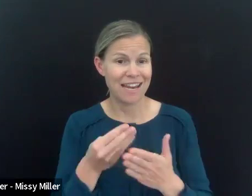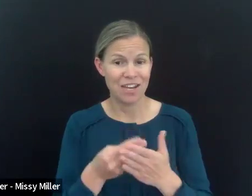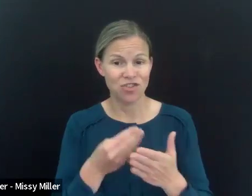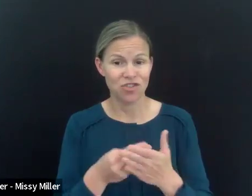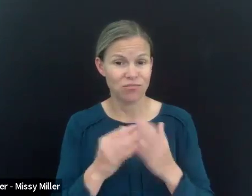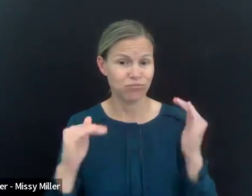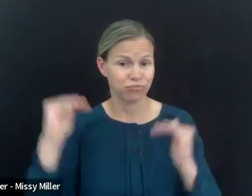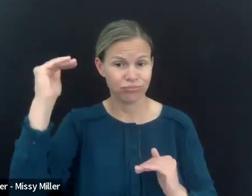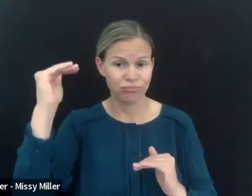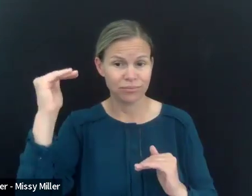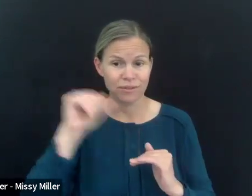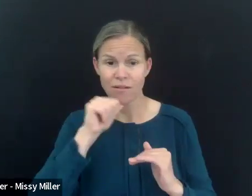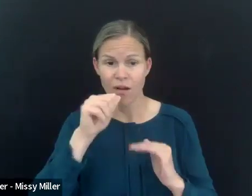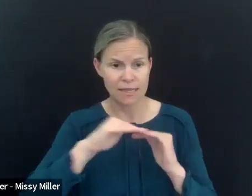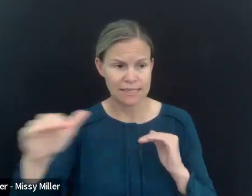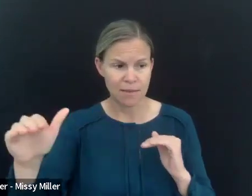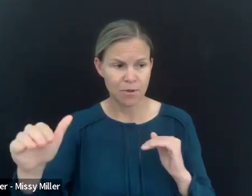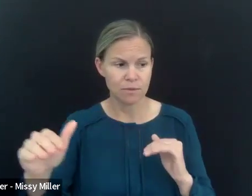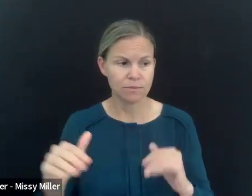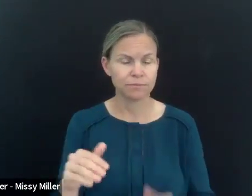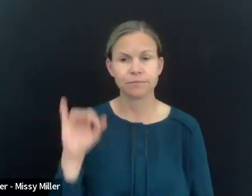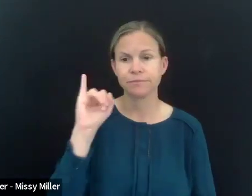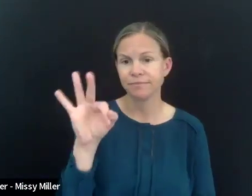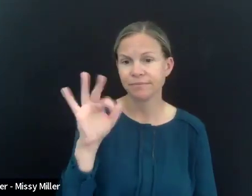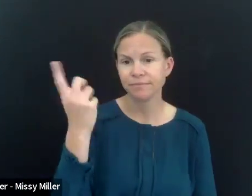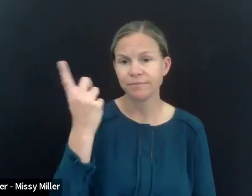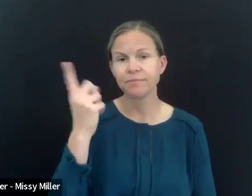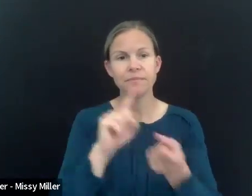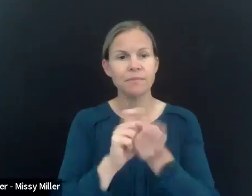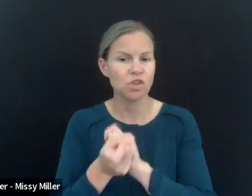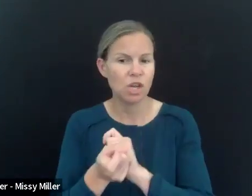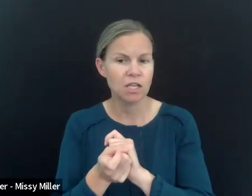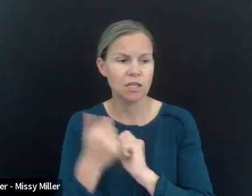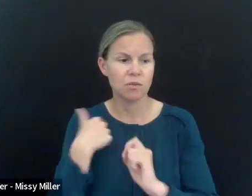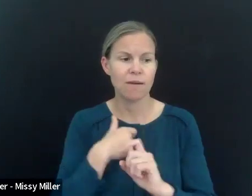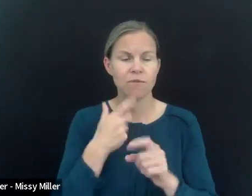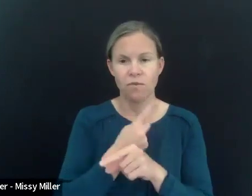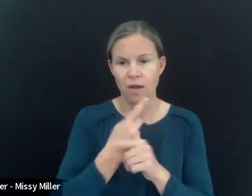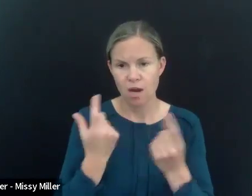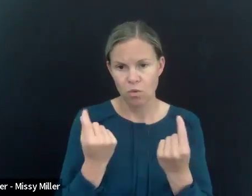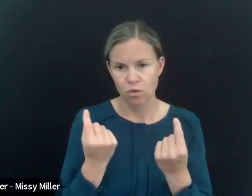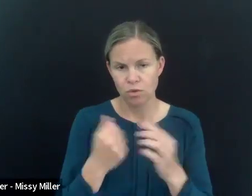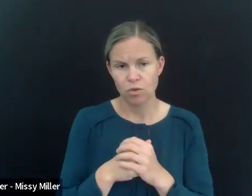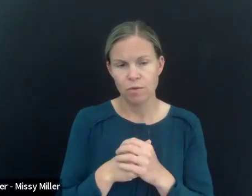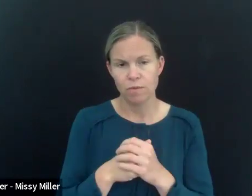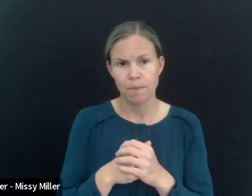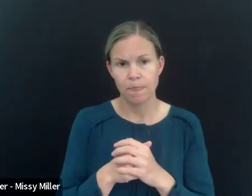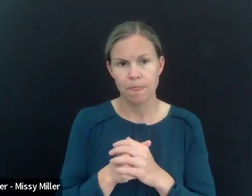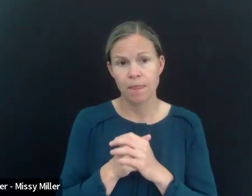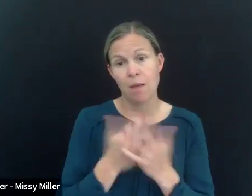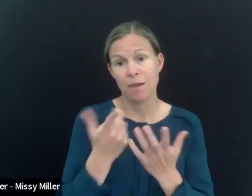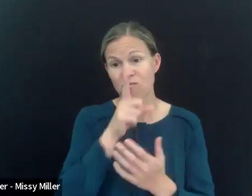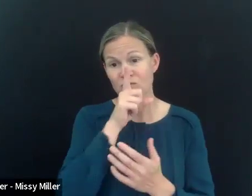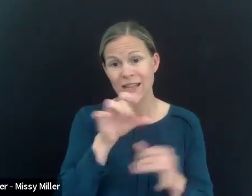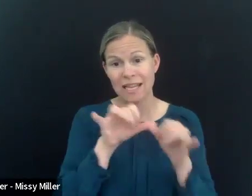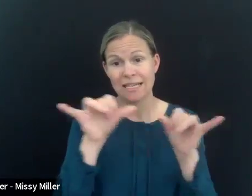And then it's very precarious if anything changes, which is one of the things we're facing. There was a system-wide data breach